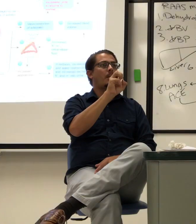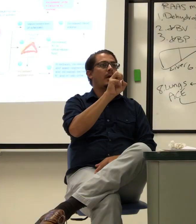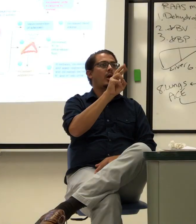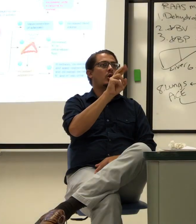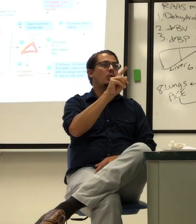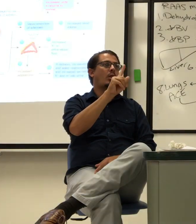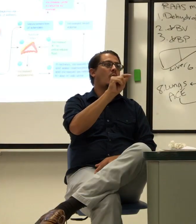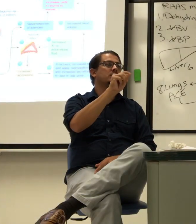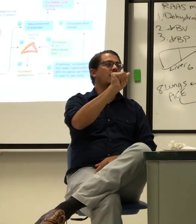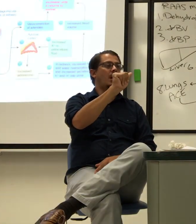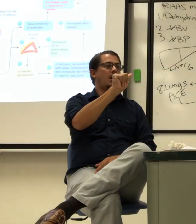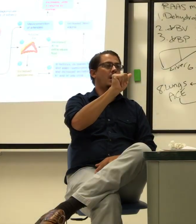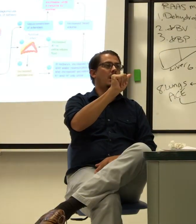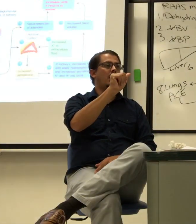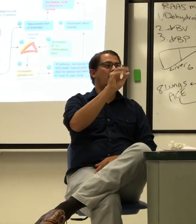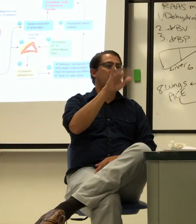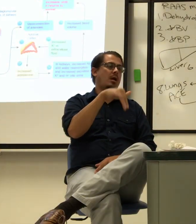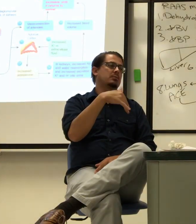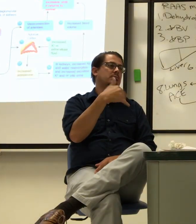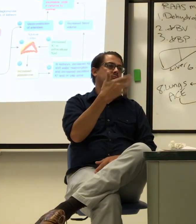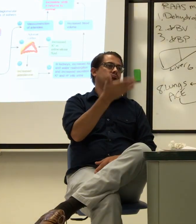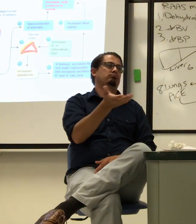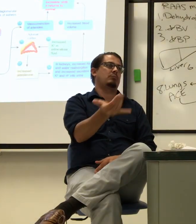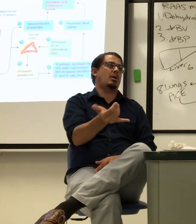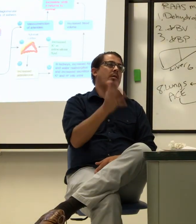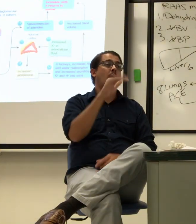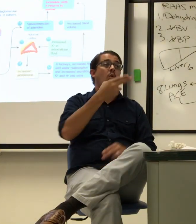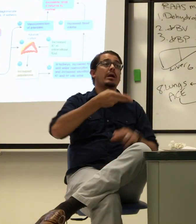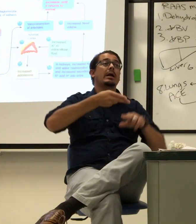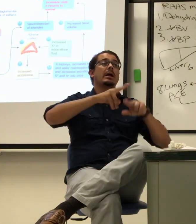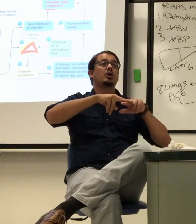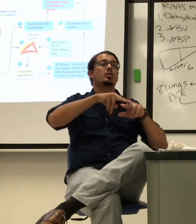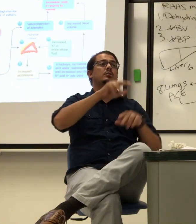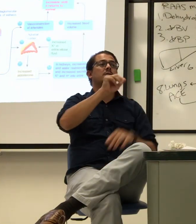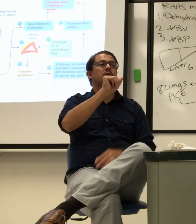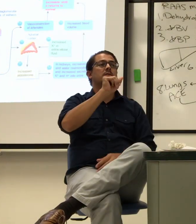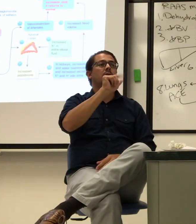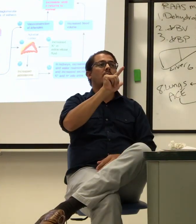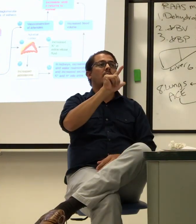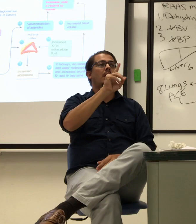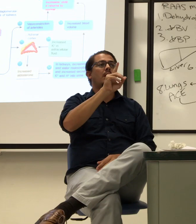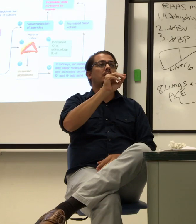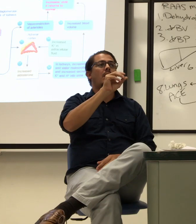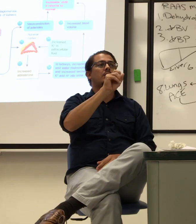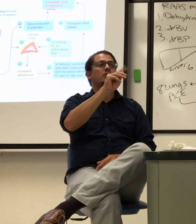glomerulosa. That's kind of where we're at. So that'll increase the aldosterone level.